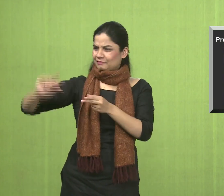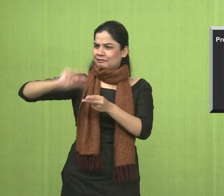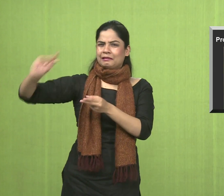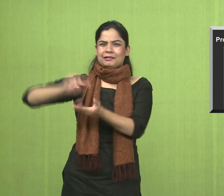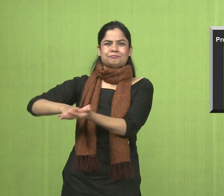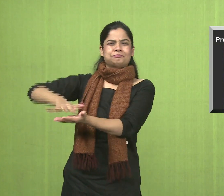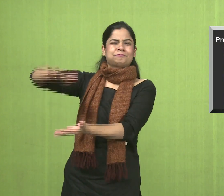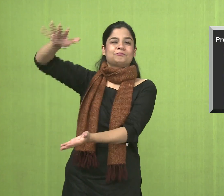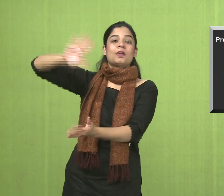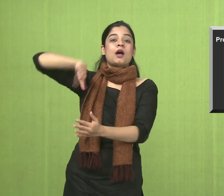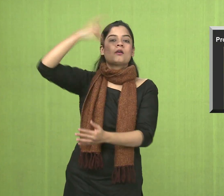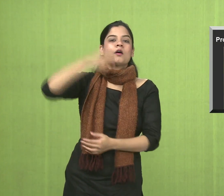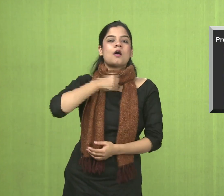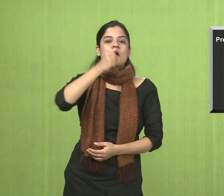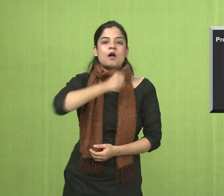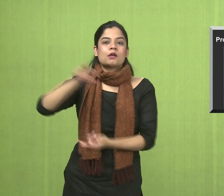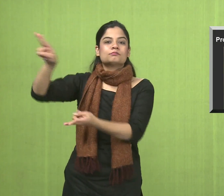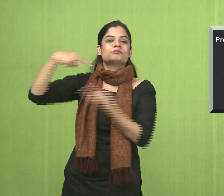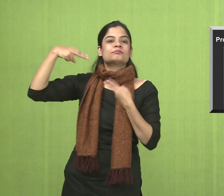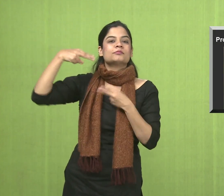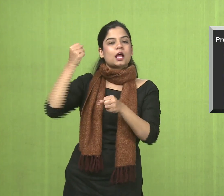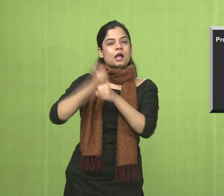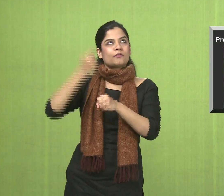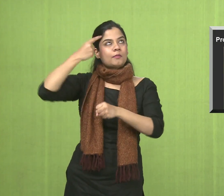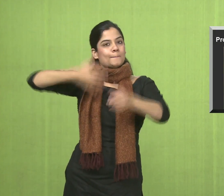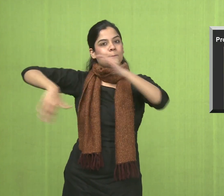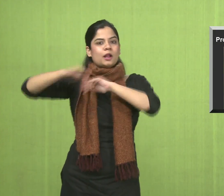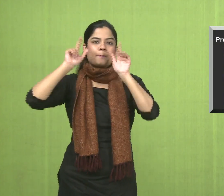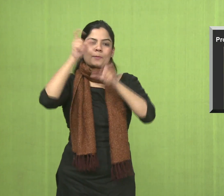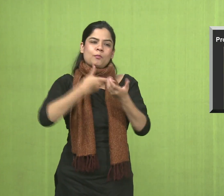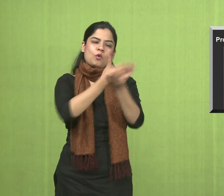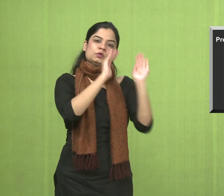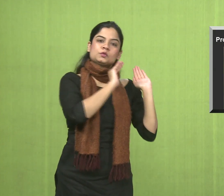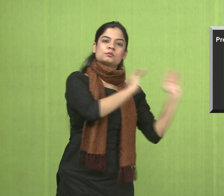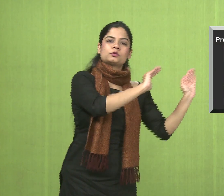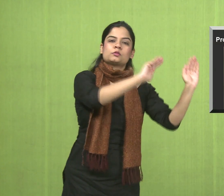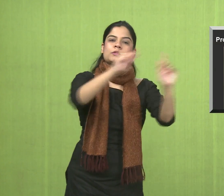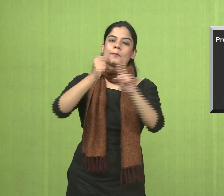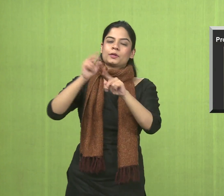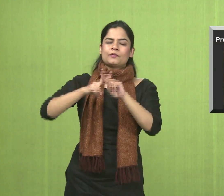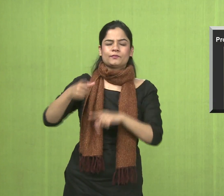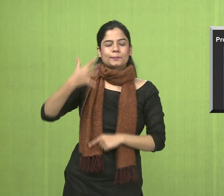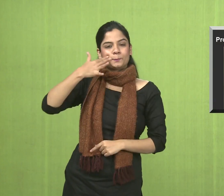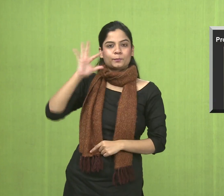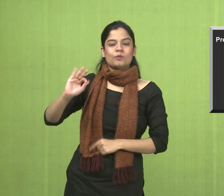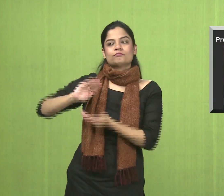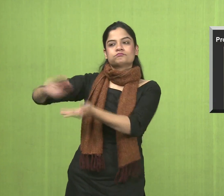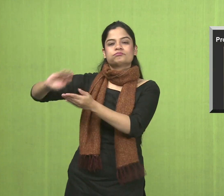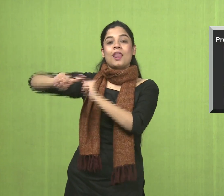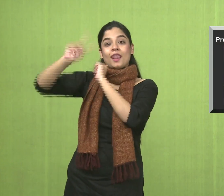your PF is deducted, and at the age of your retirement, at the time of your retirement, you get that amount back as a retirement benefit.